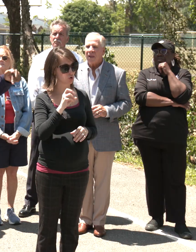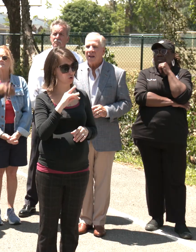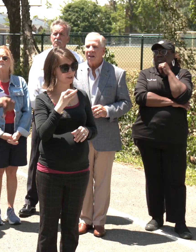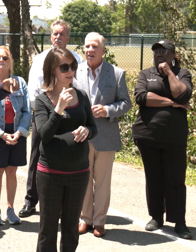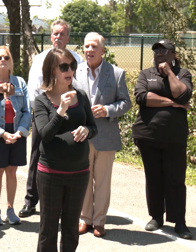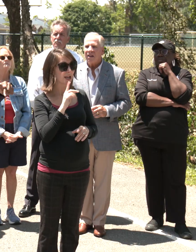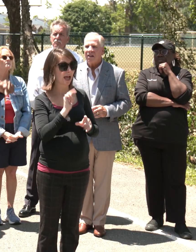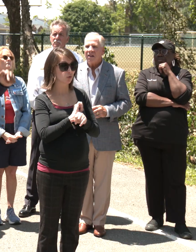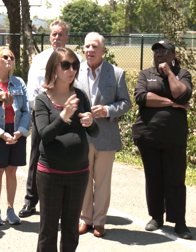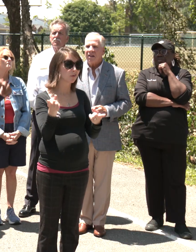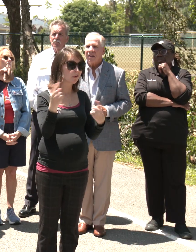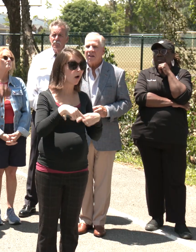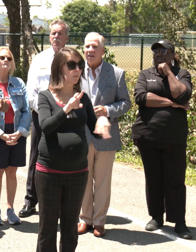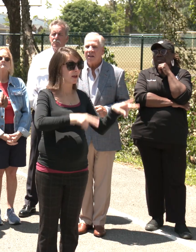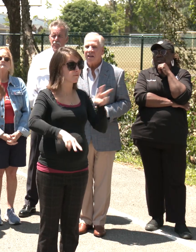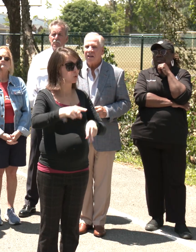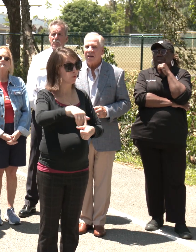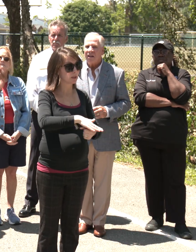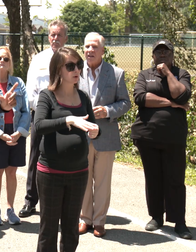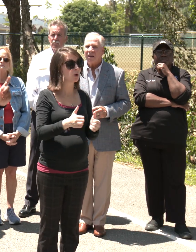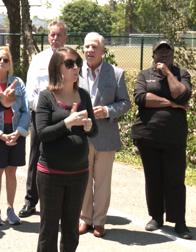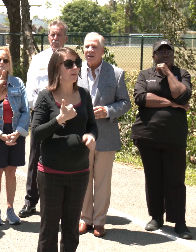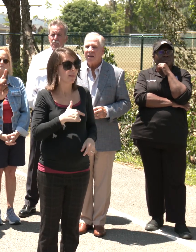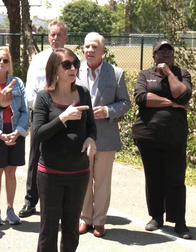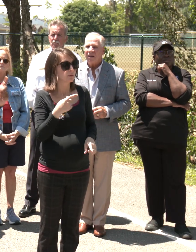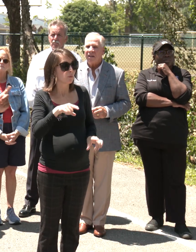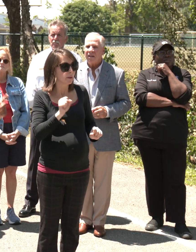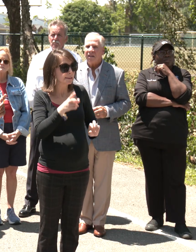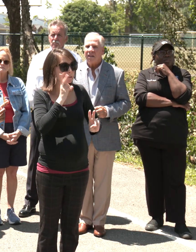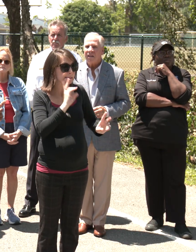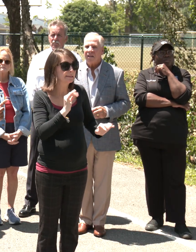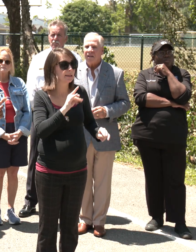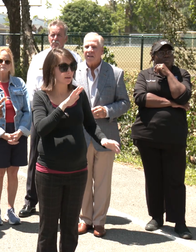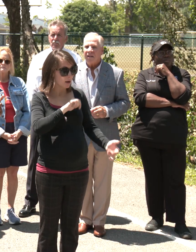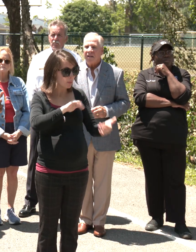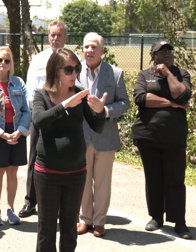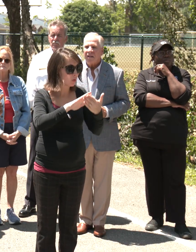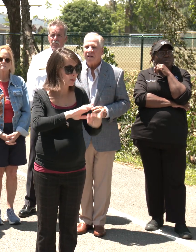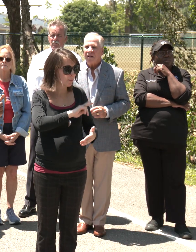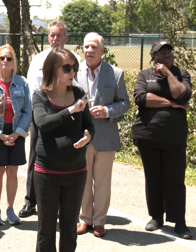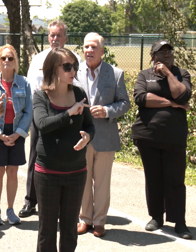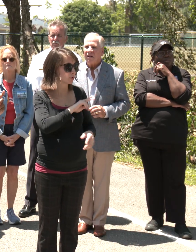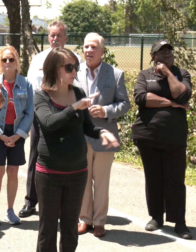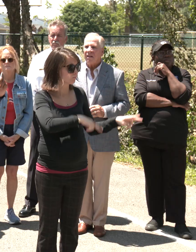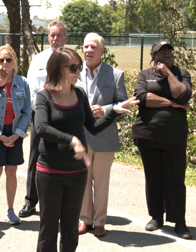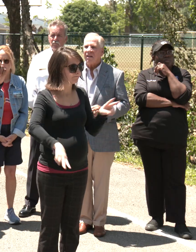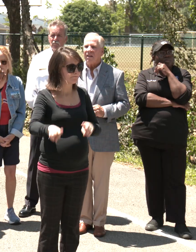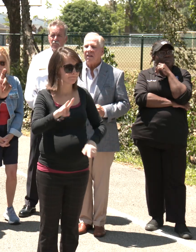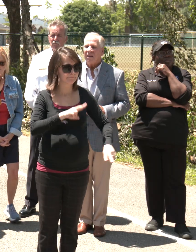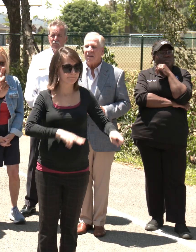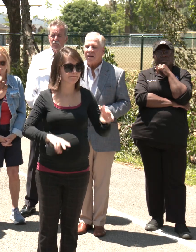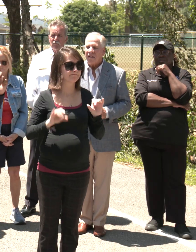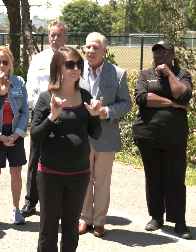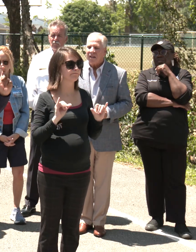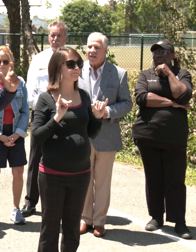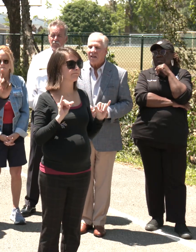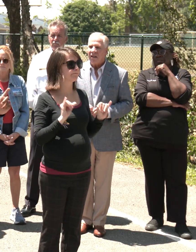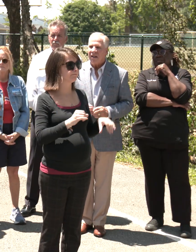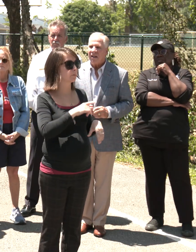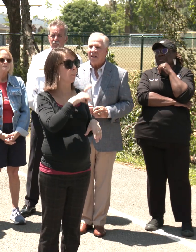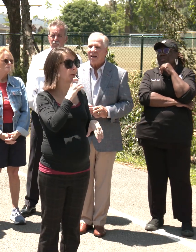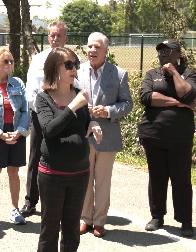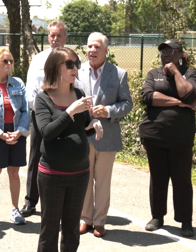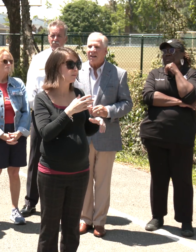come and view this region with us so they can see it up close and personal, because as bad as